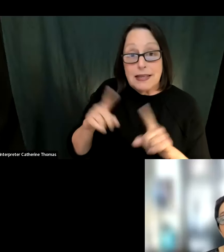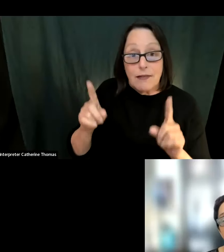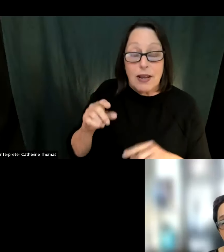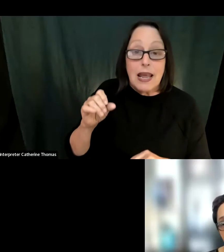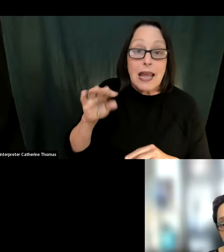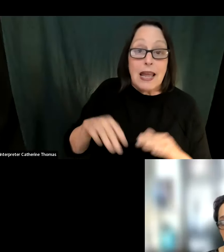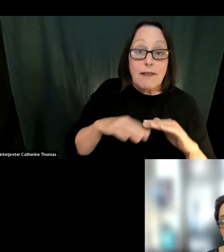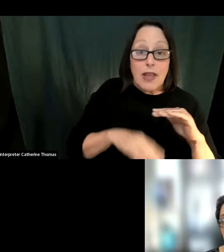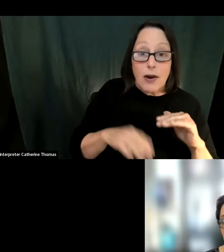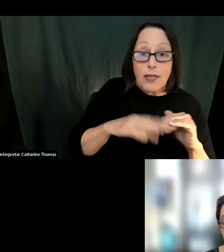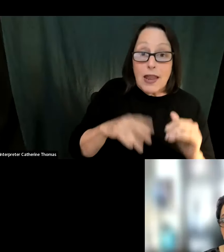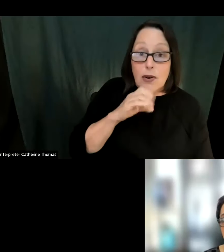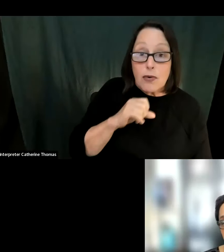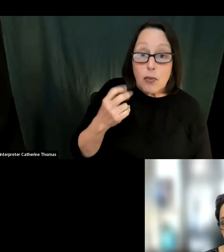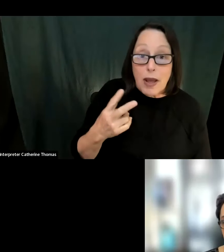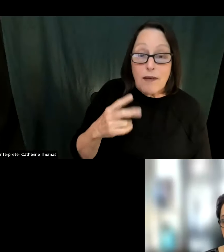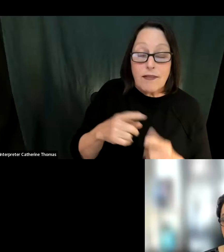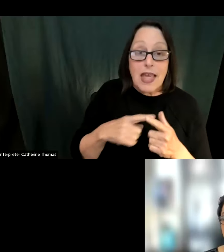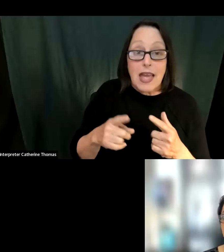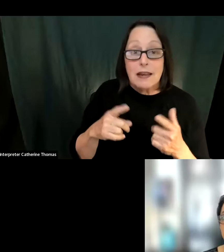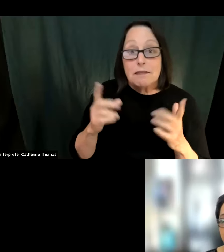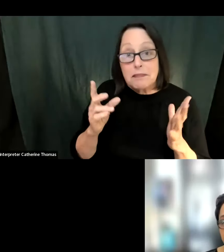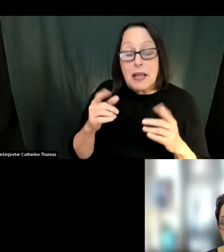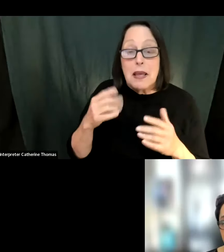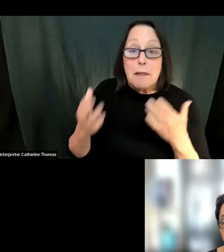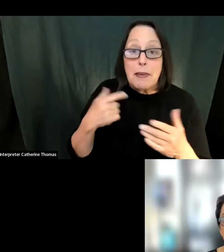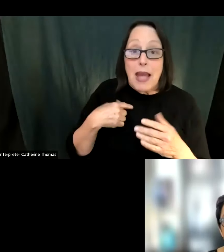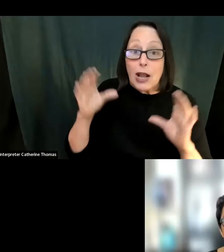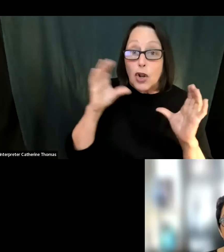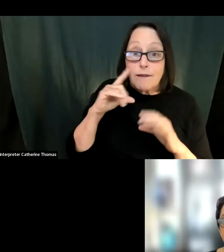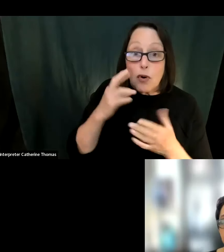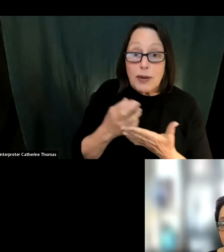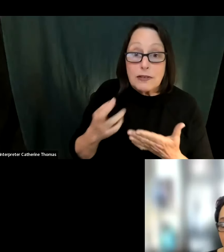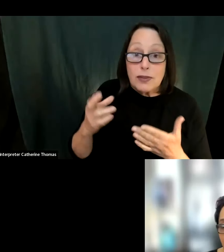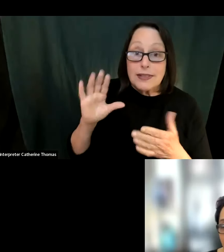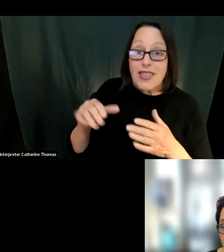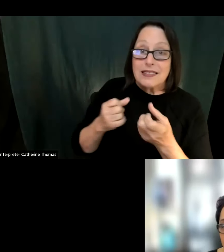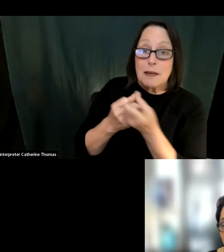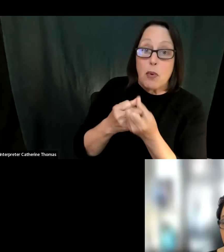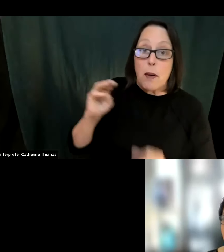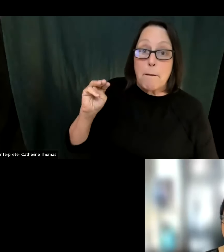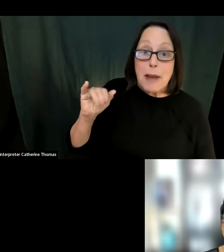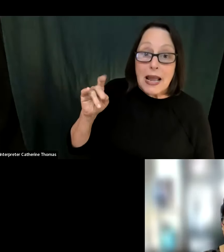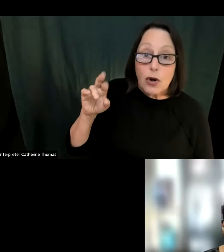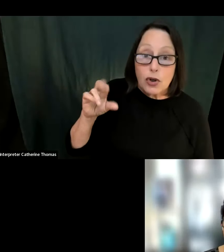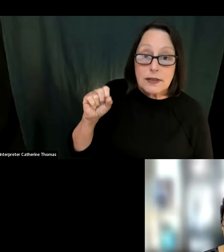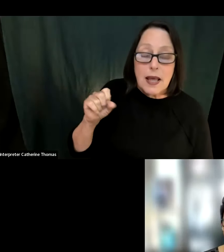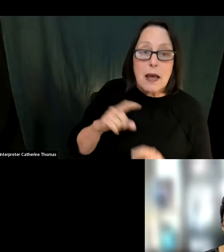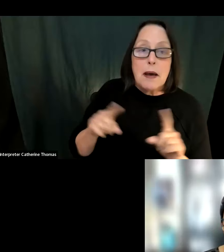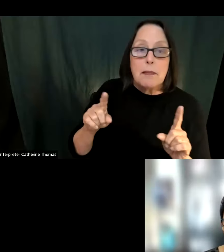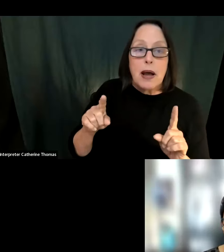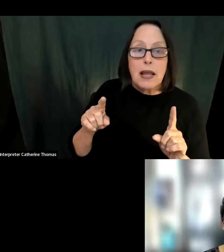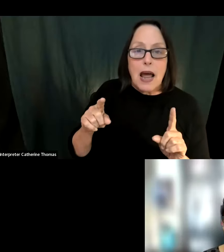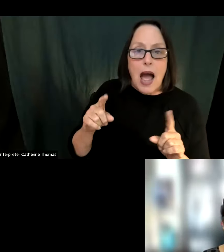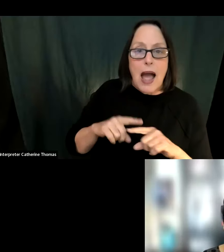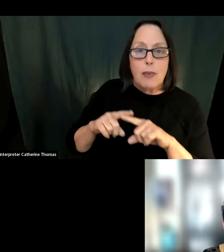if you are a minor, I could maybe look up resources that support minors. But I am very reliant on them saying it to